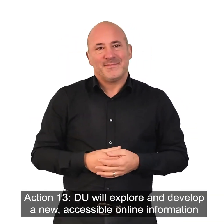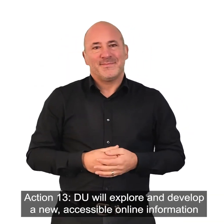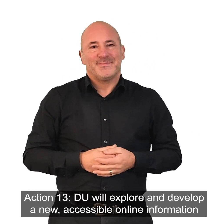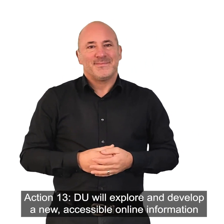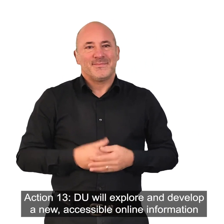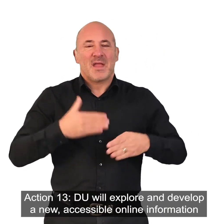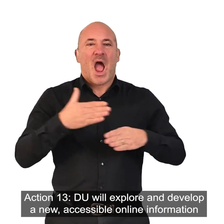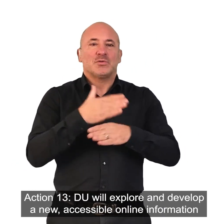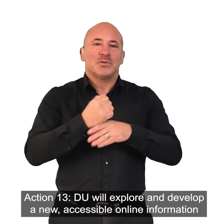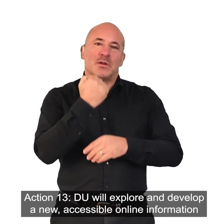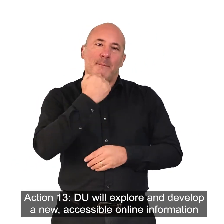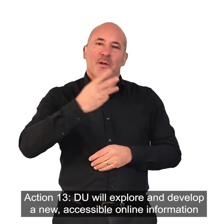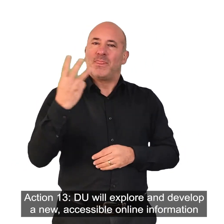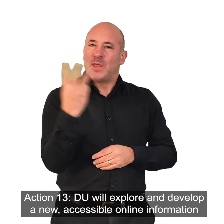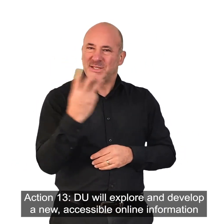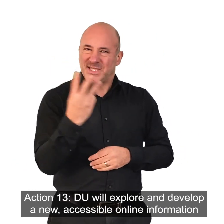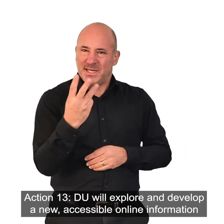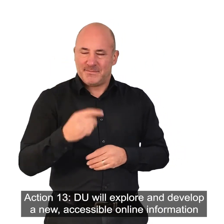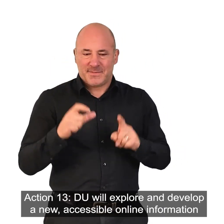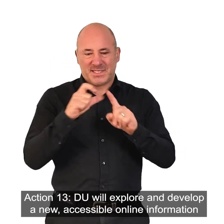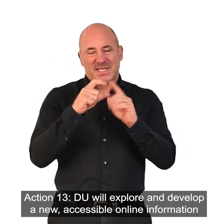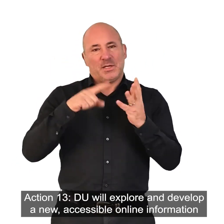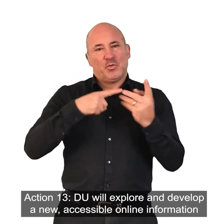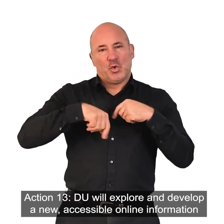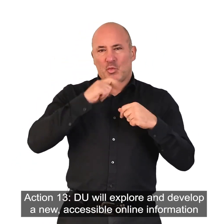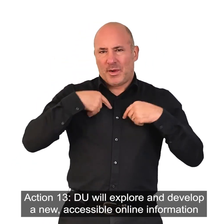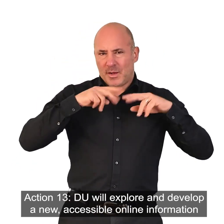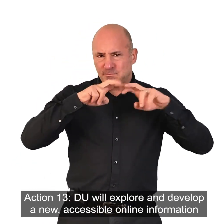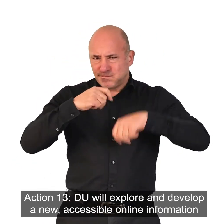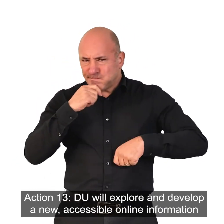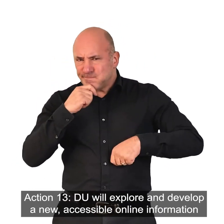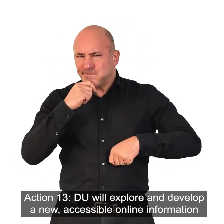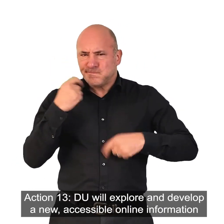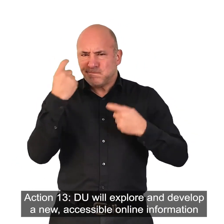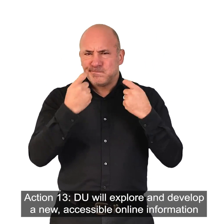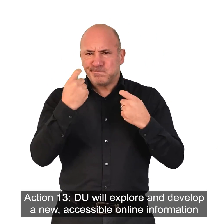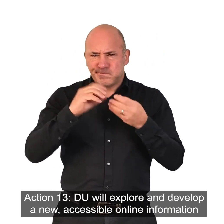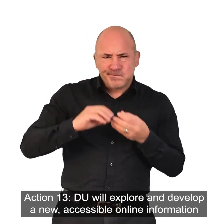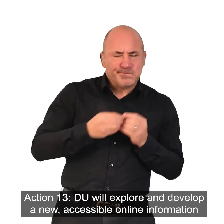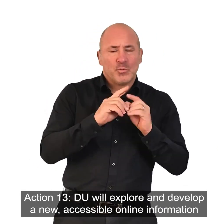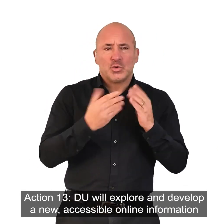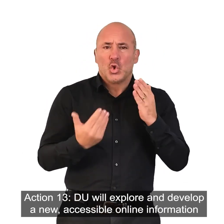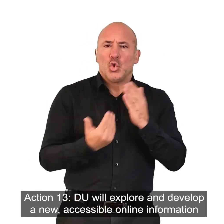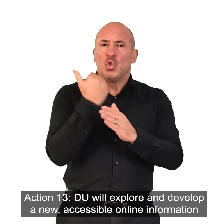Action 13. DU will explore and develop a new, accessible online